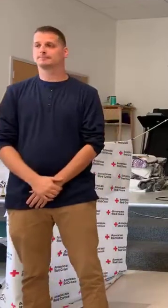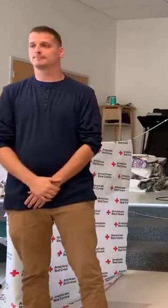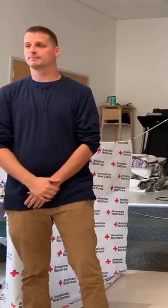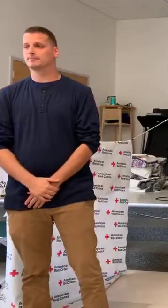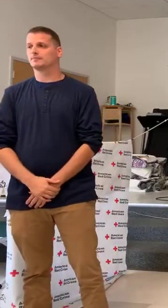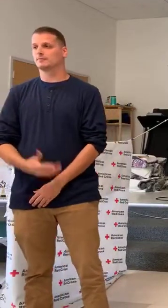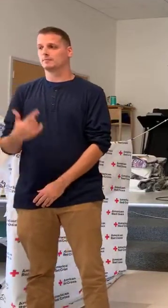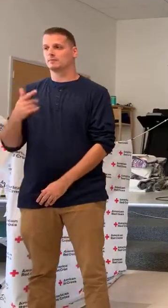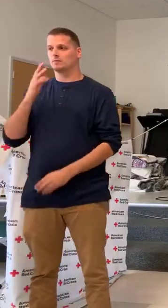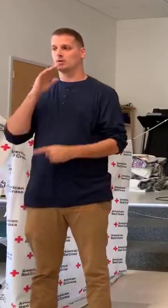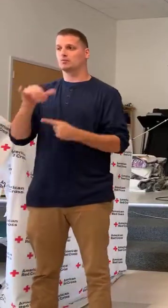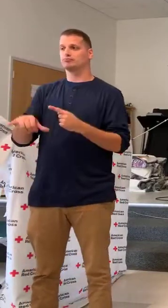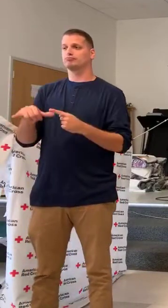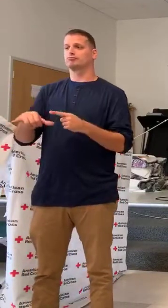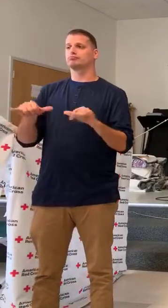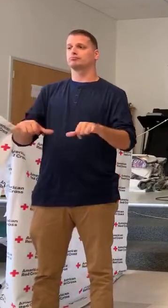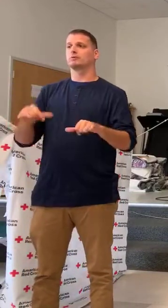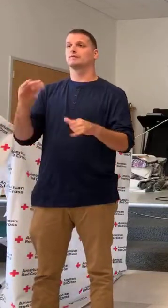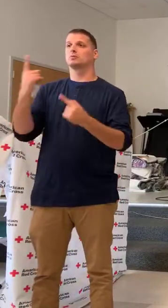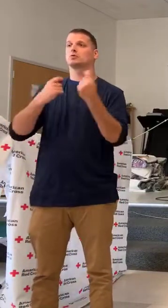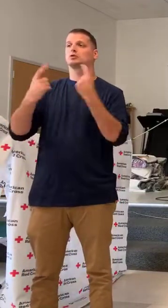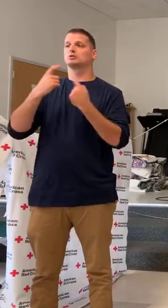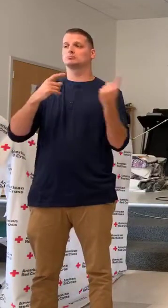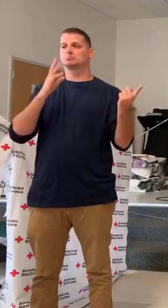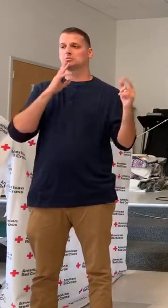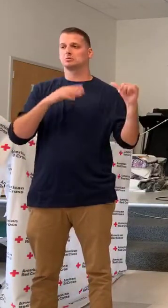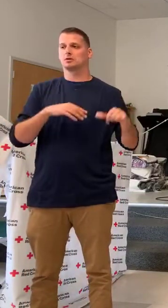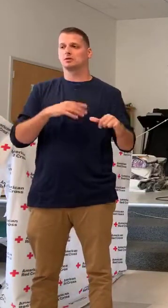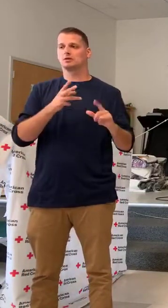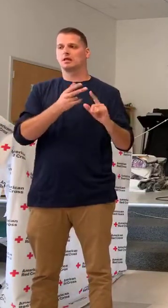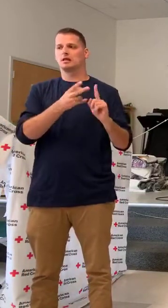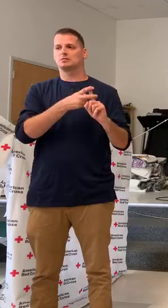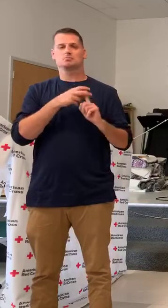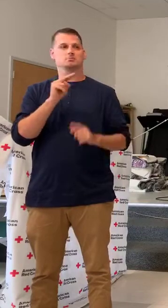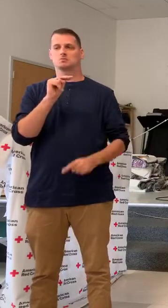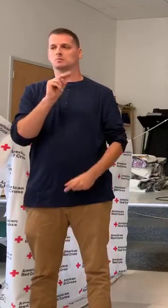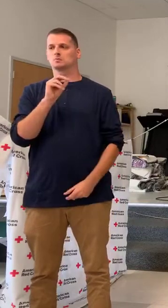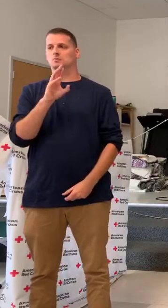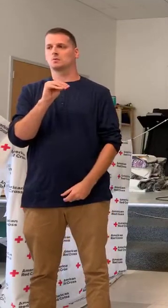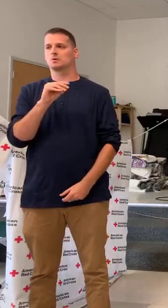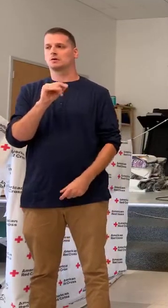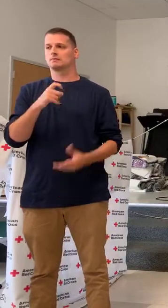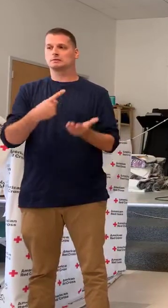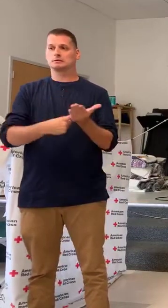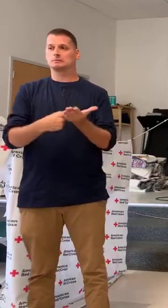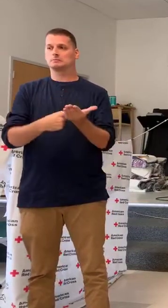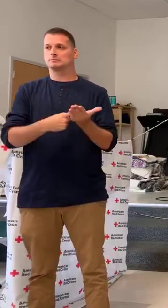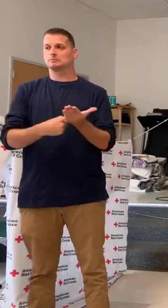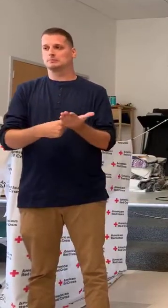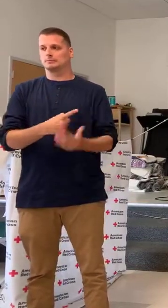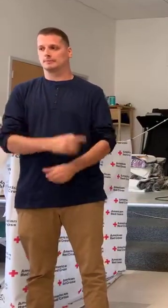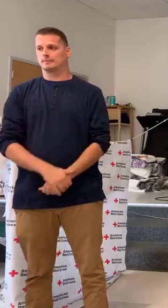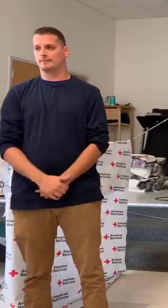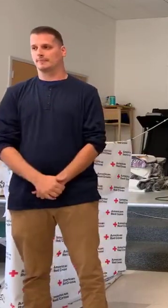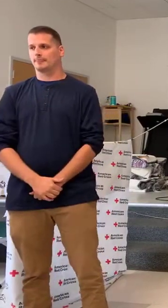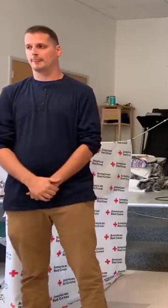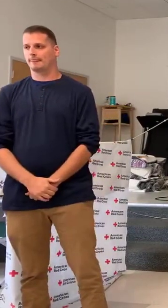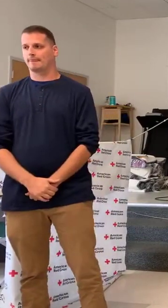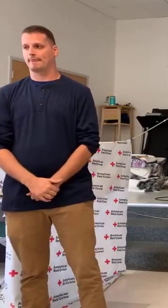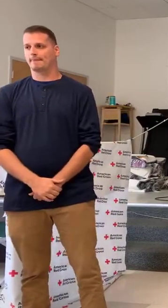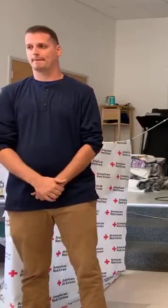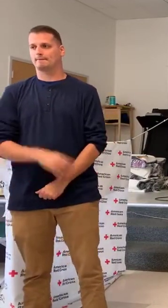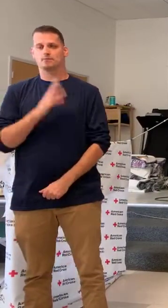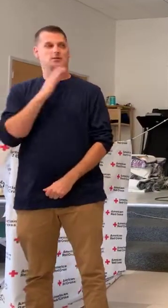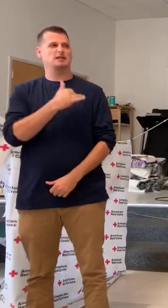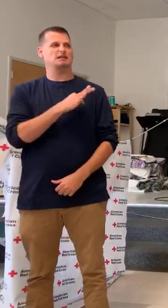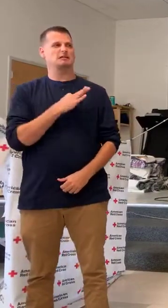questions. Please catch Norm soon because he needs to get down for the midday command and general staff meeting, and then the rest of us can stay here a little bit